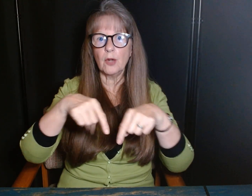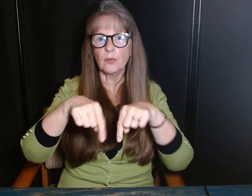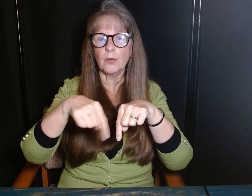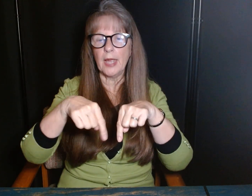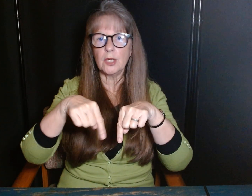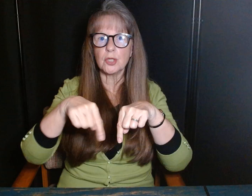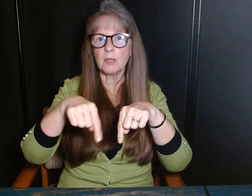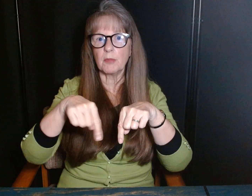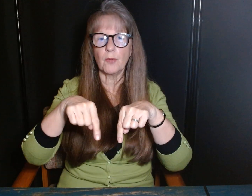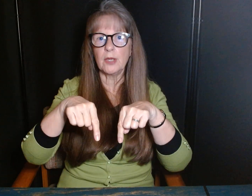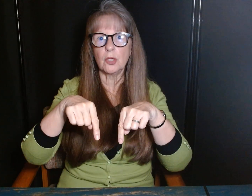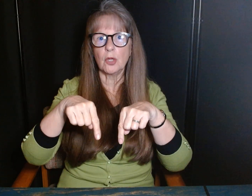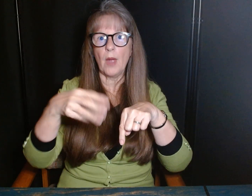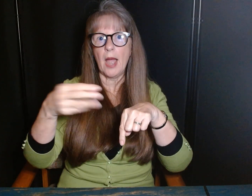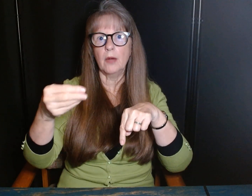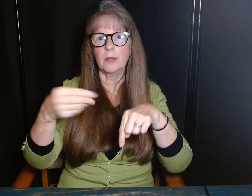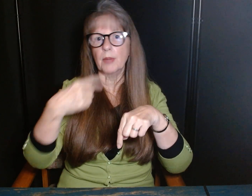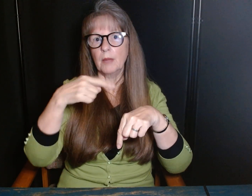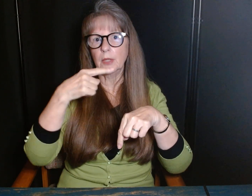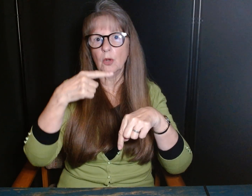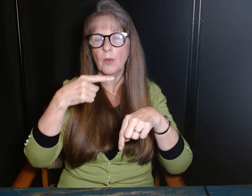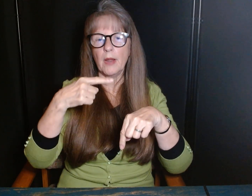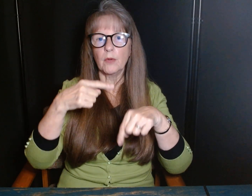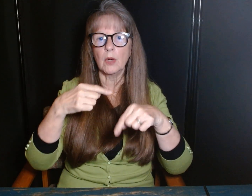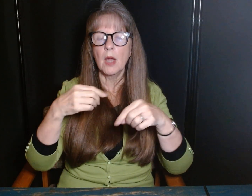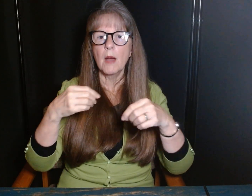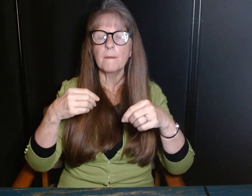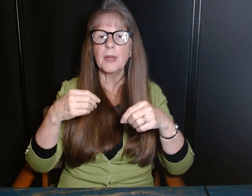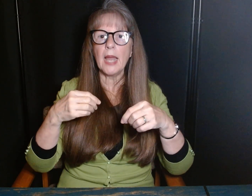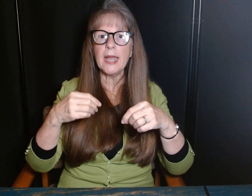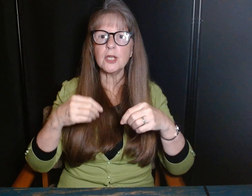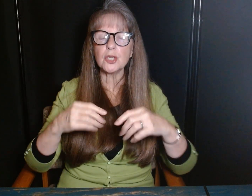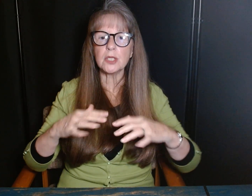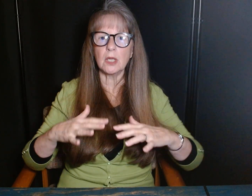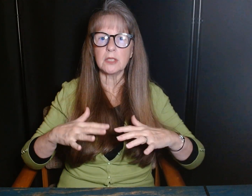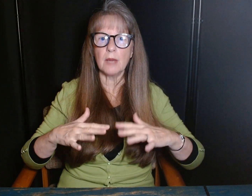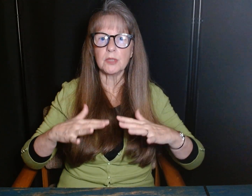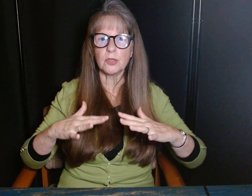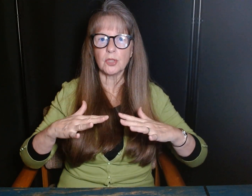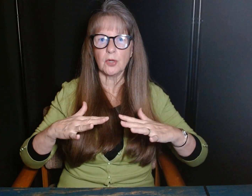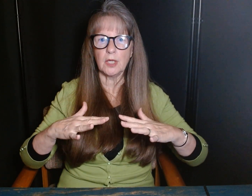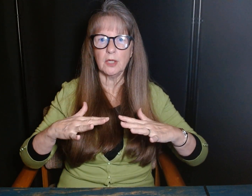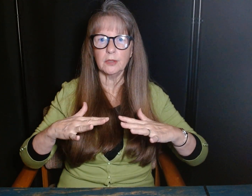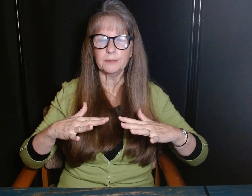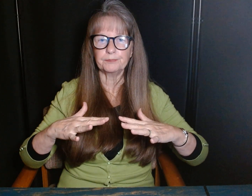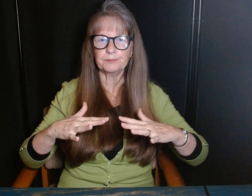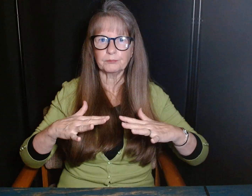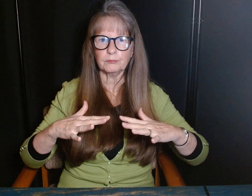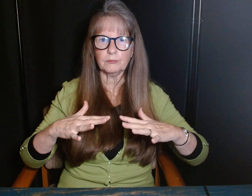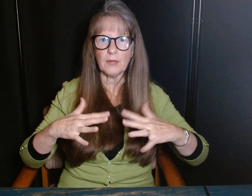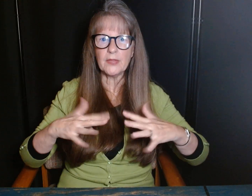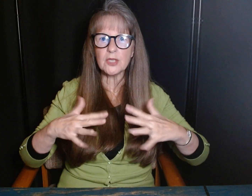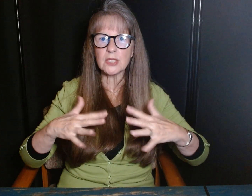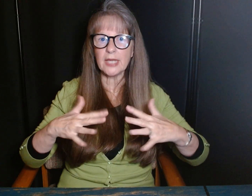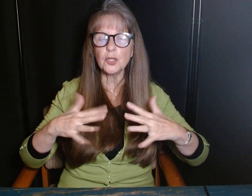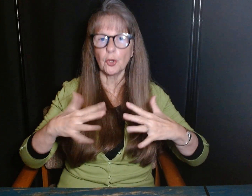they're anxious. I'm afraid to go out in public or whatever. But anxious, a lot of times they'll start here. This is like